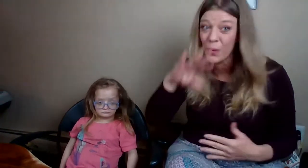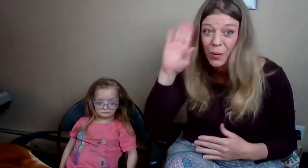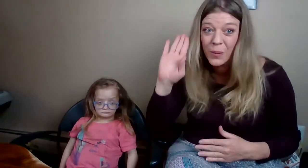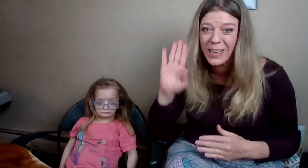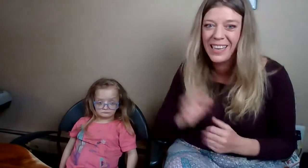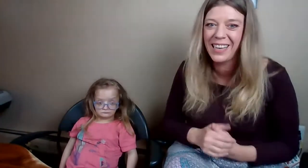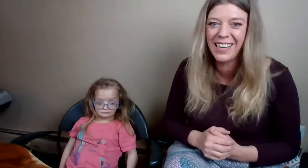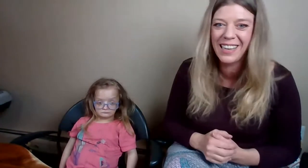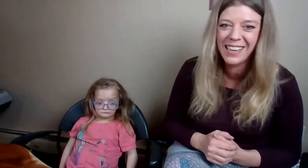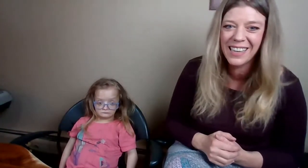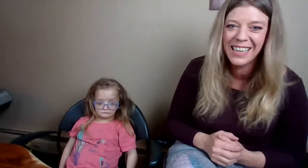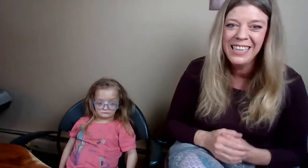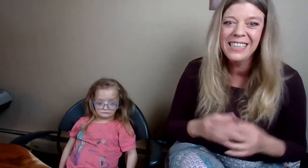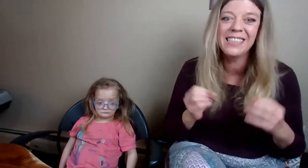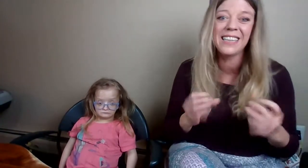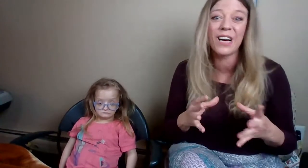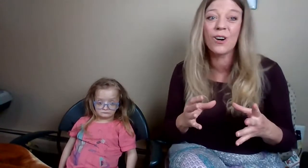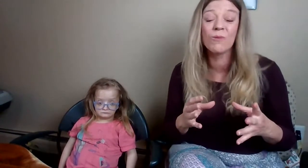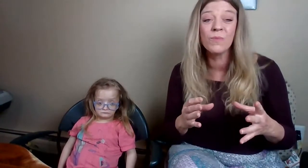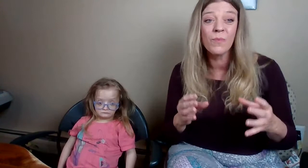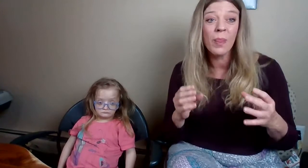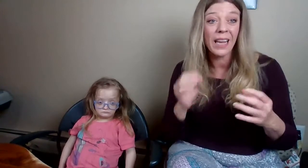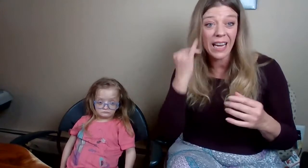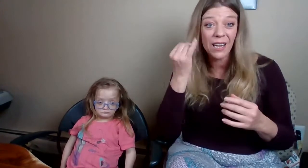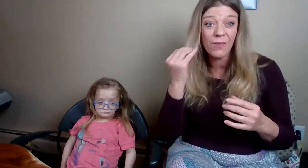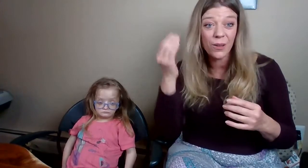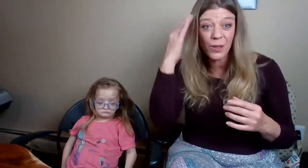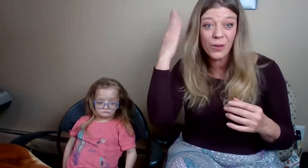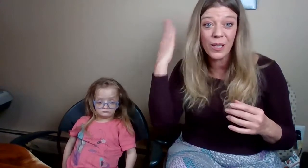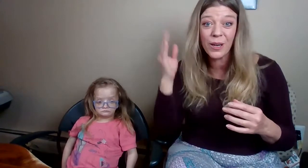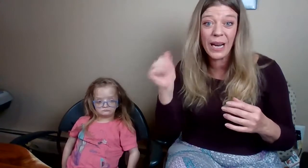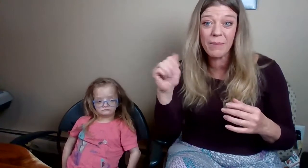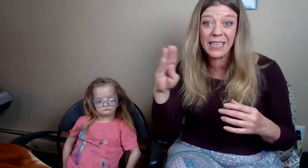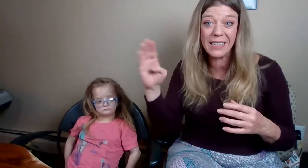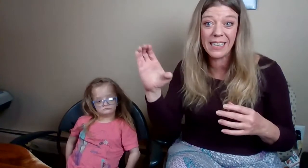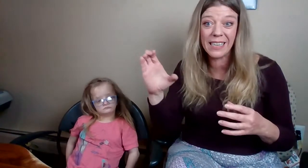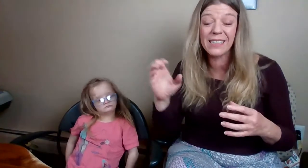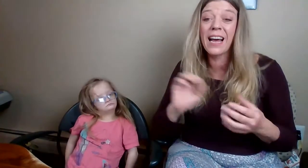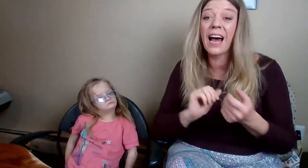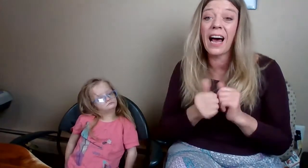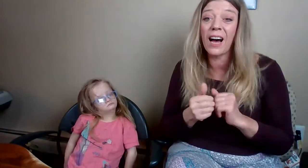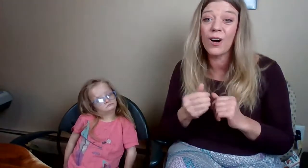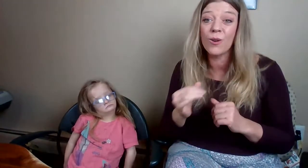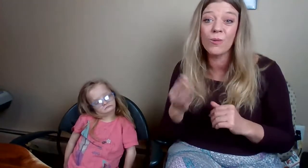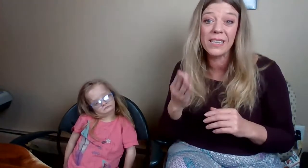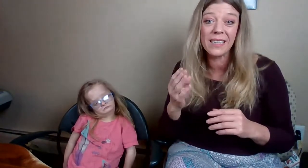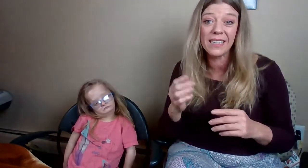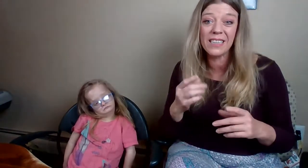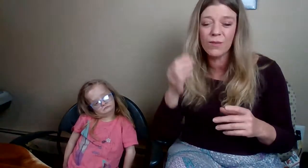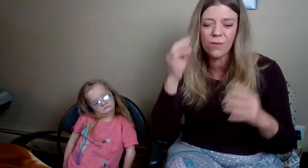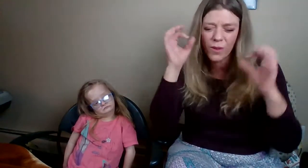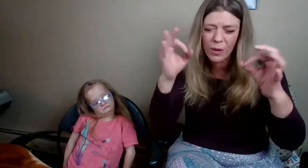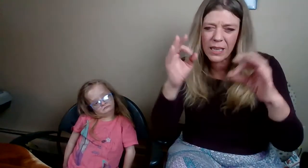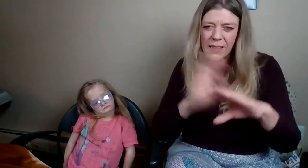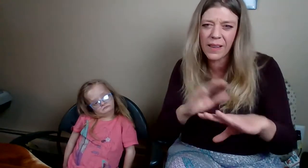Whew! So, if you knew your ABCs, how was it to focus on